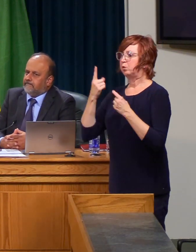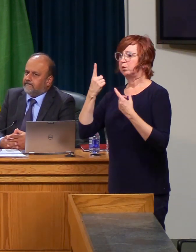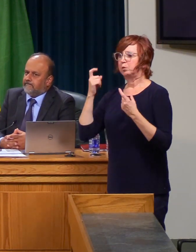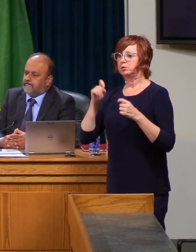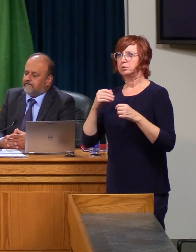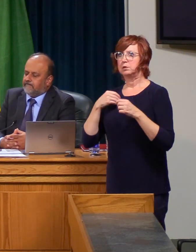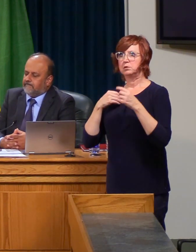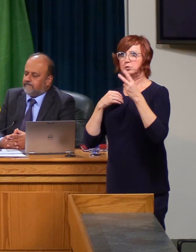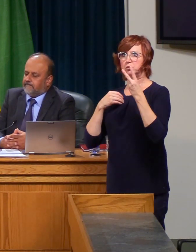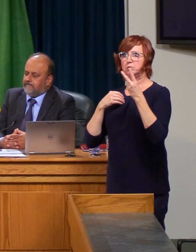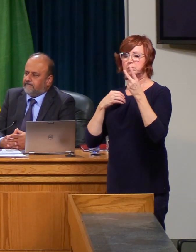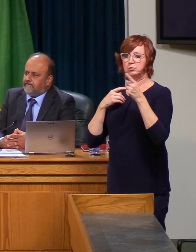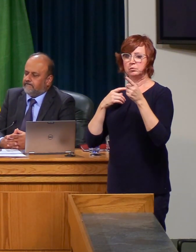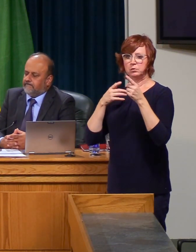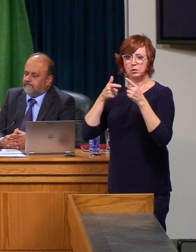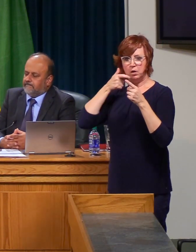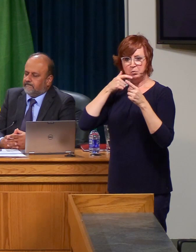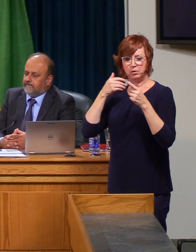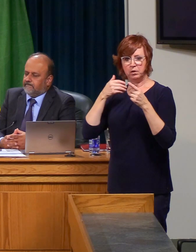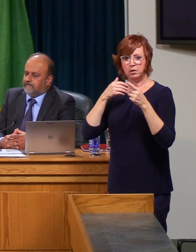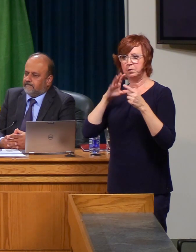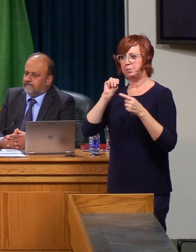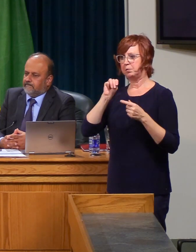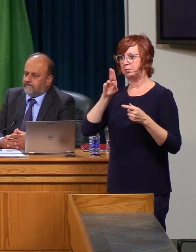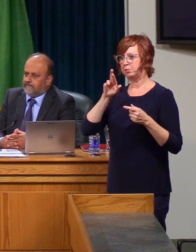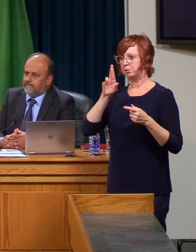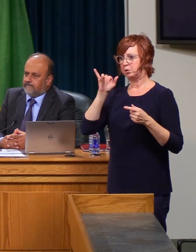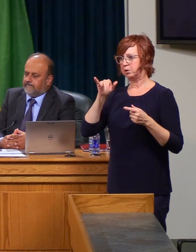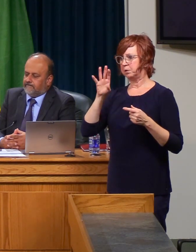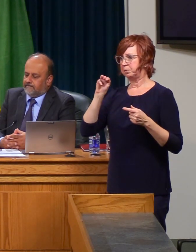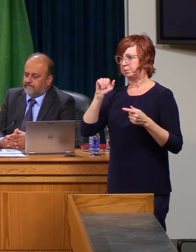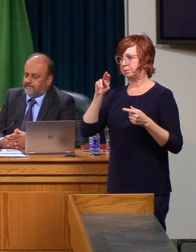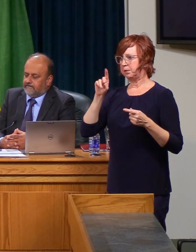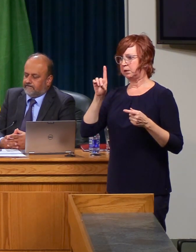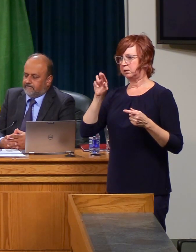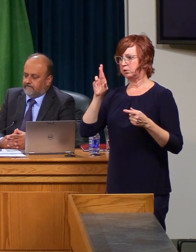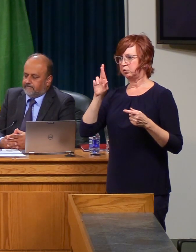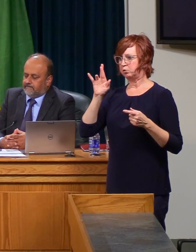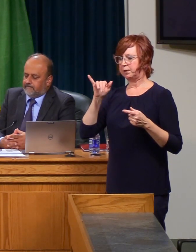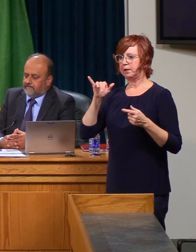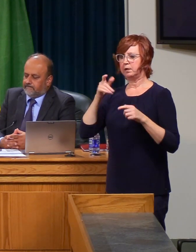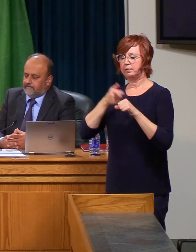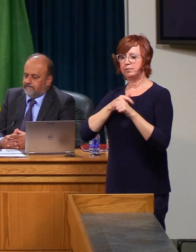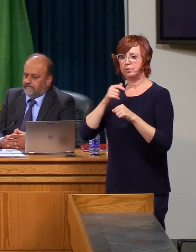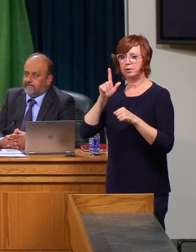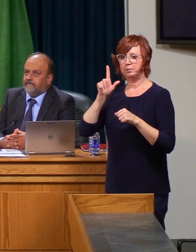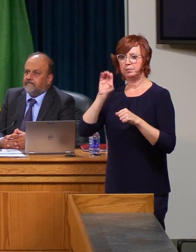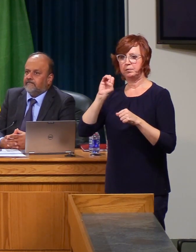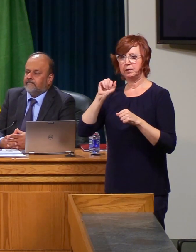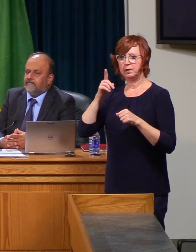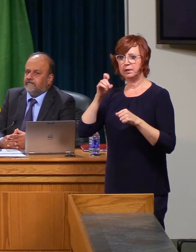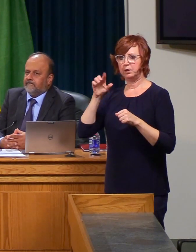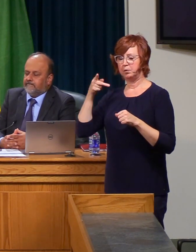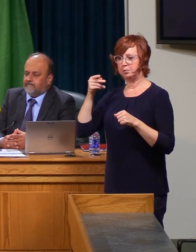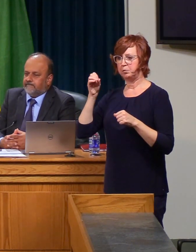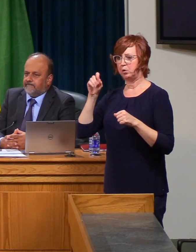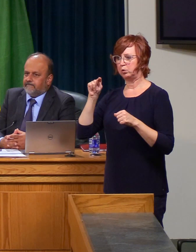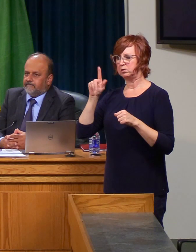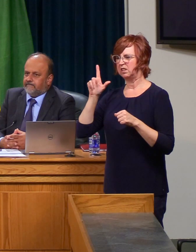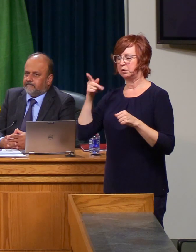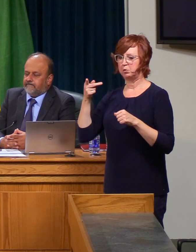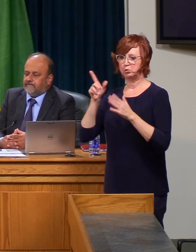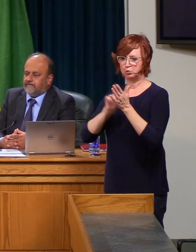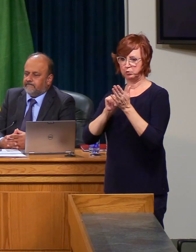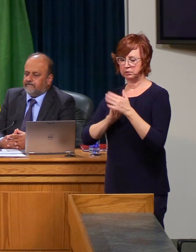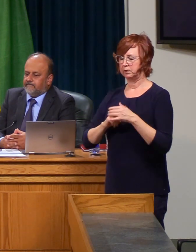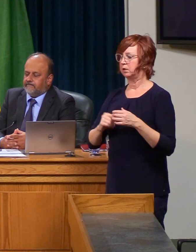question. Operator, do we have a question on the line? We have Murray Mandrick with the Leader Post. Go ahead, Murray. Thanks very much. Two quick